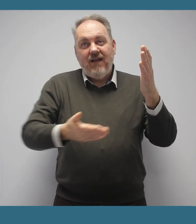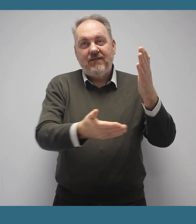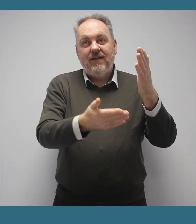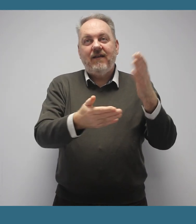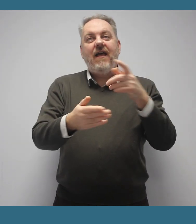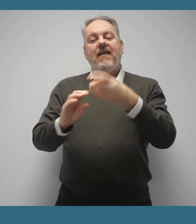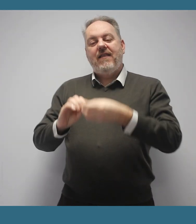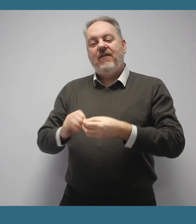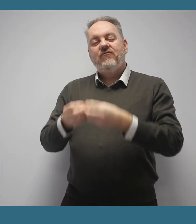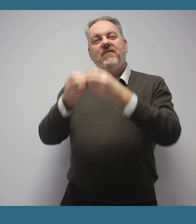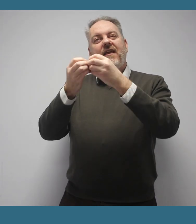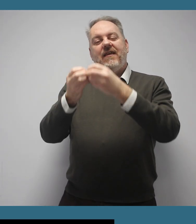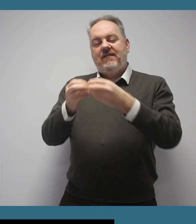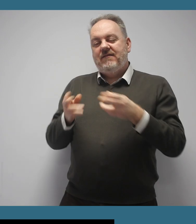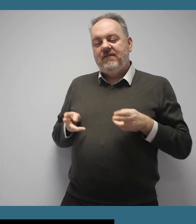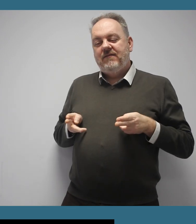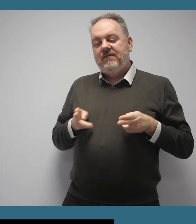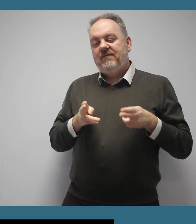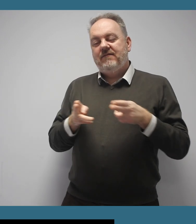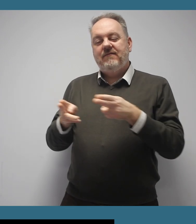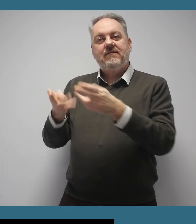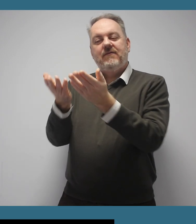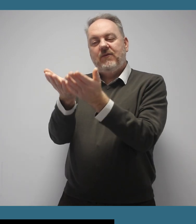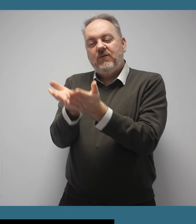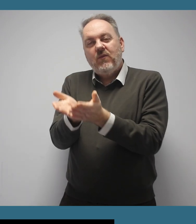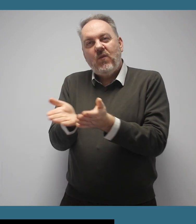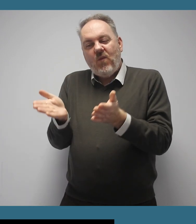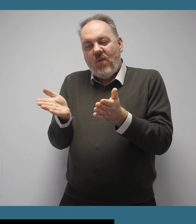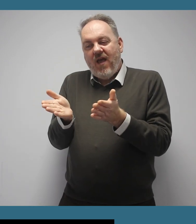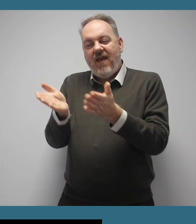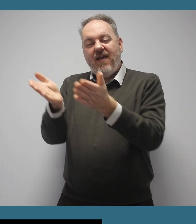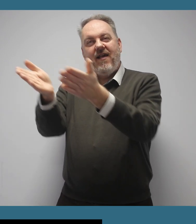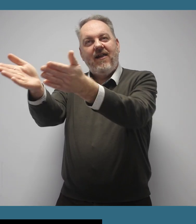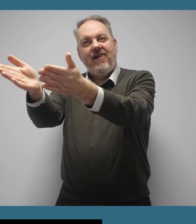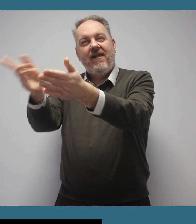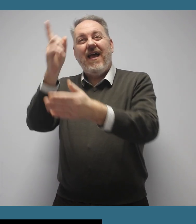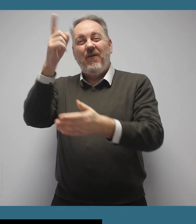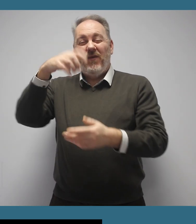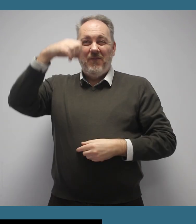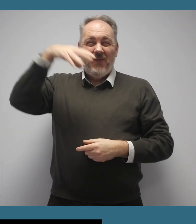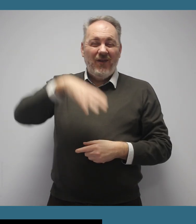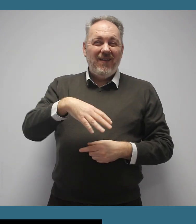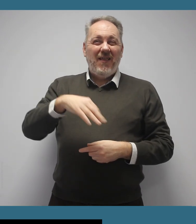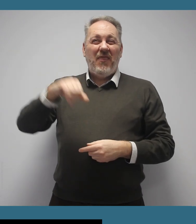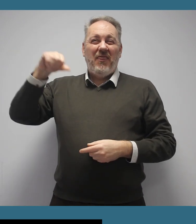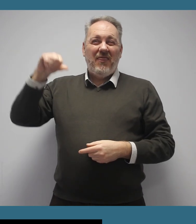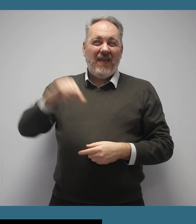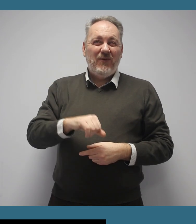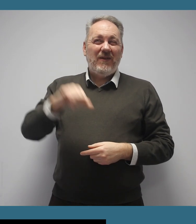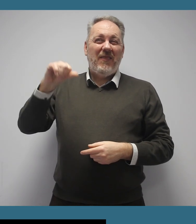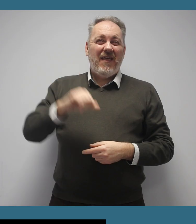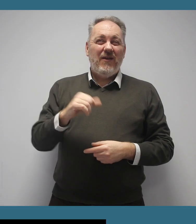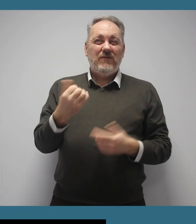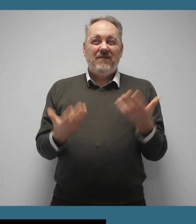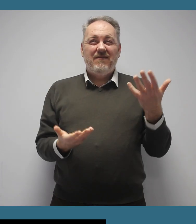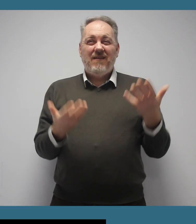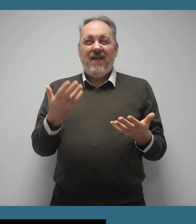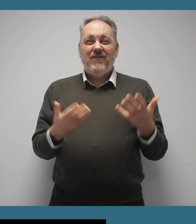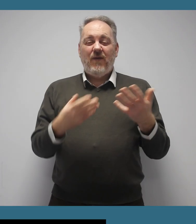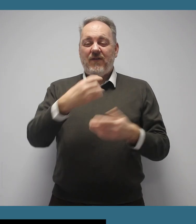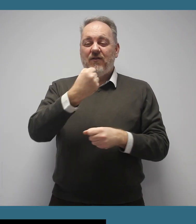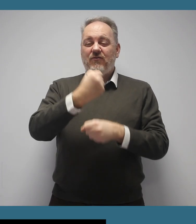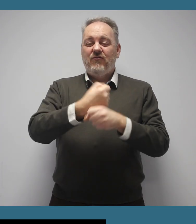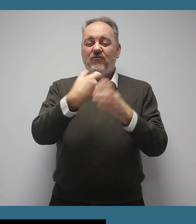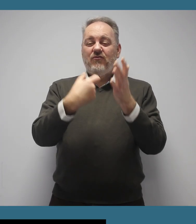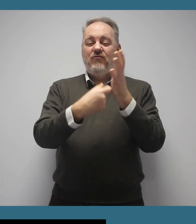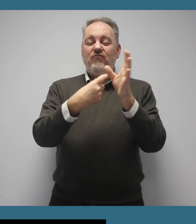swale. And I don't know how many hundreds of tons of gravel were put in. And the idea is just that when it floods, when it